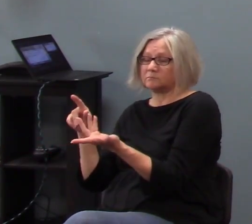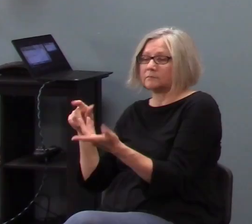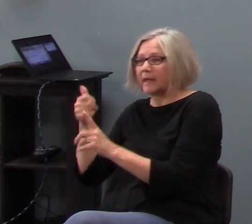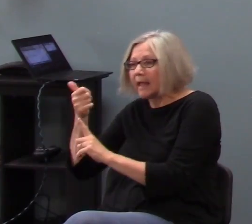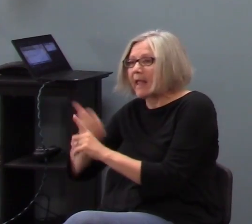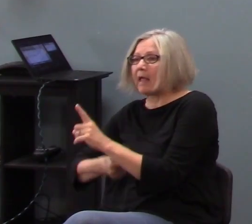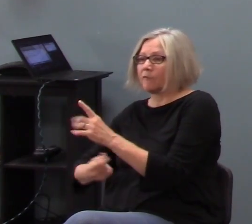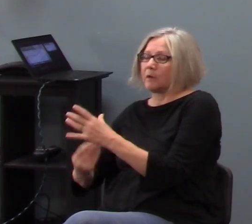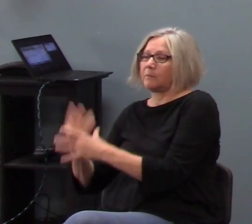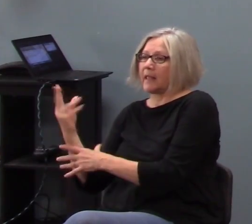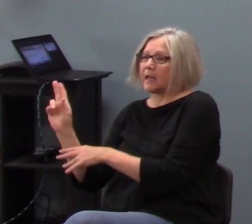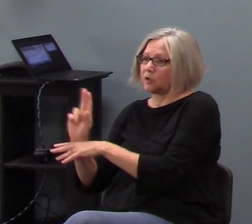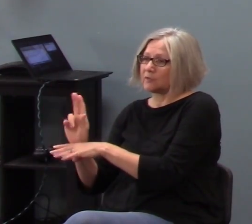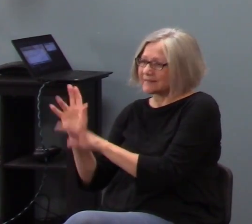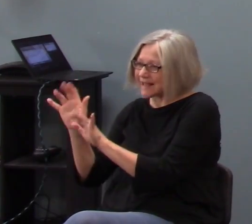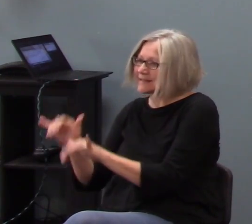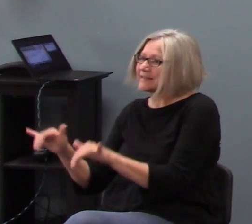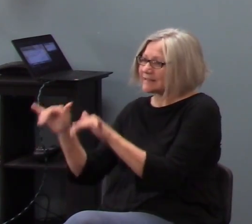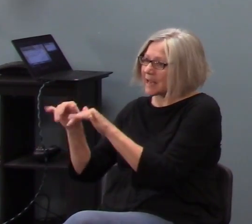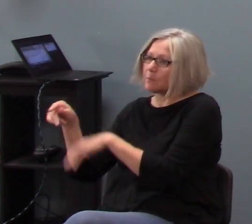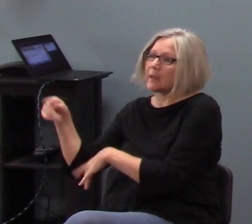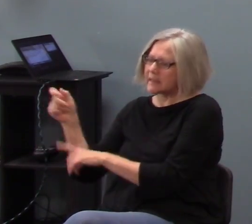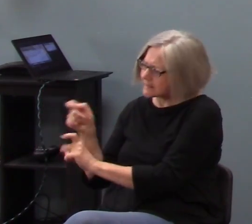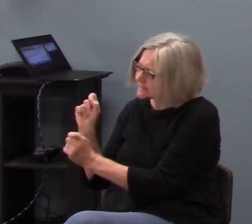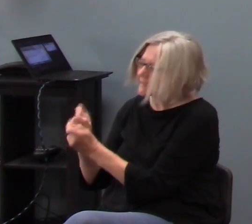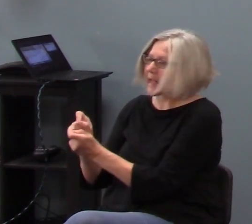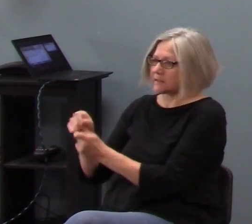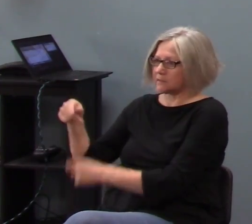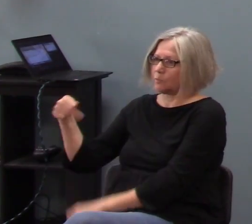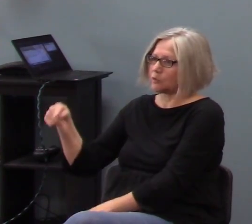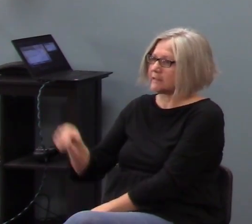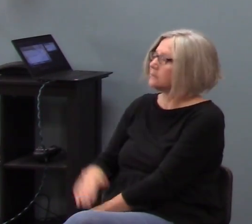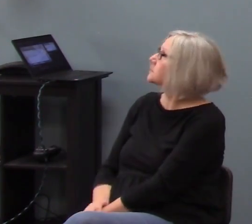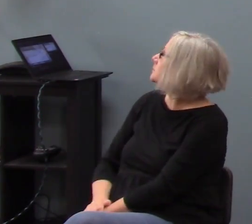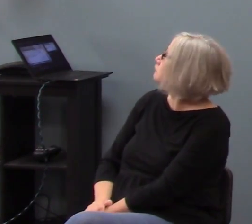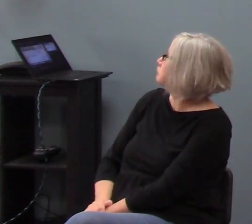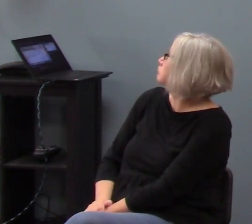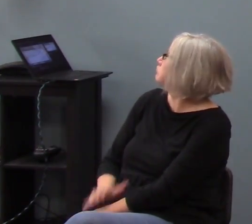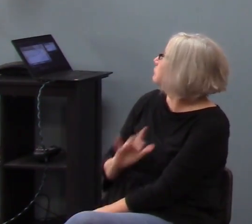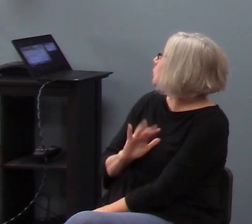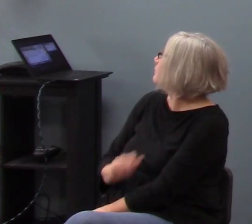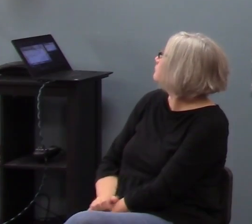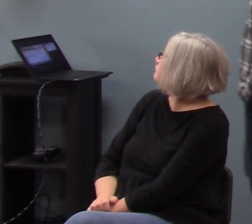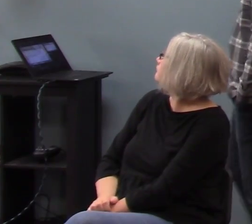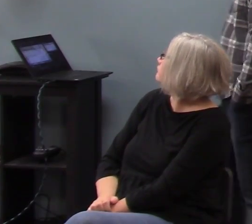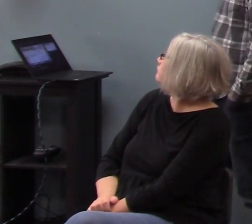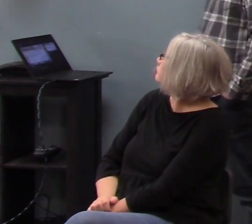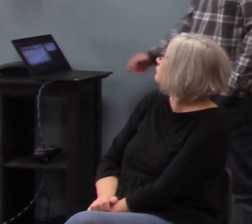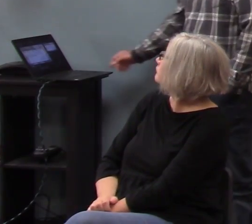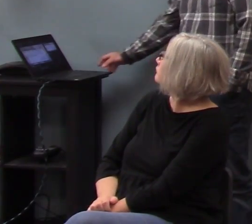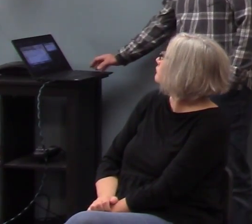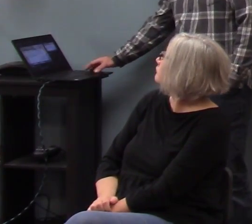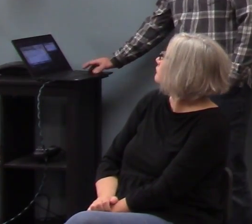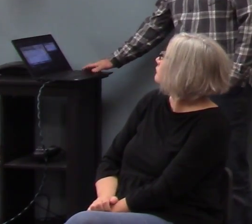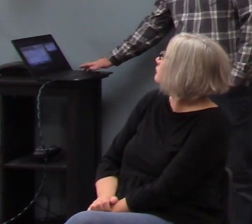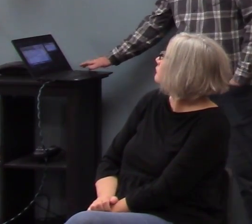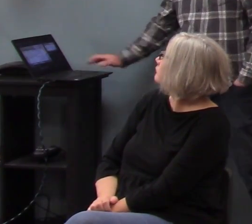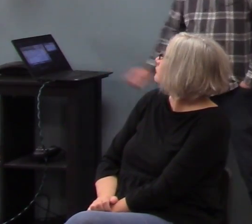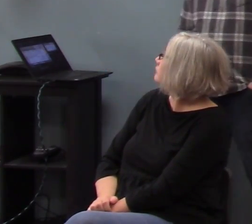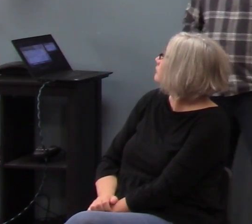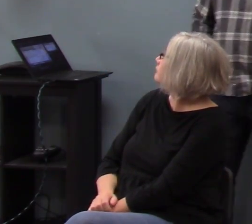plant, same exact protein, which is kind of cool. It's called